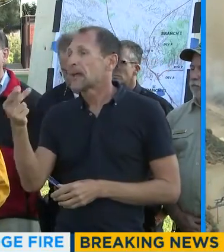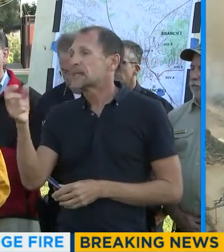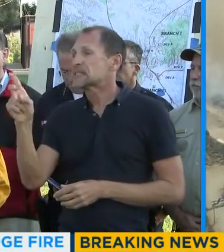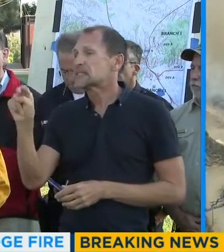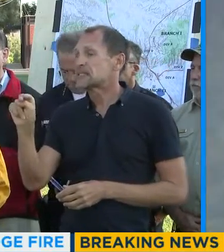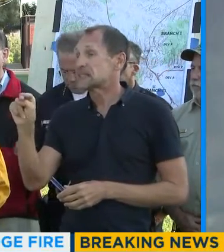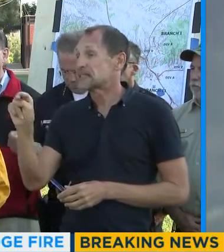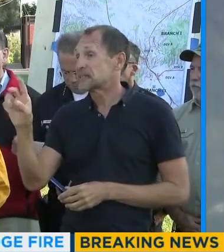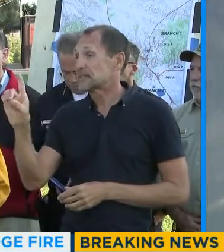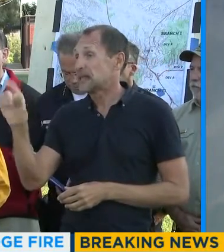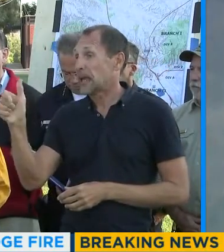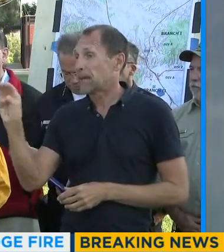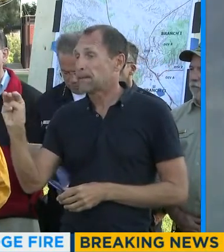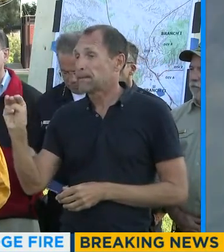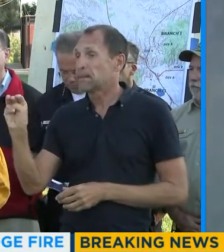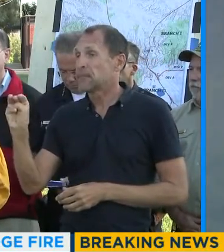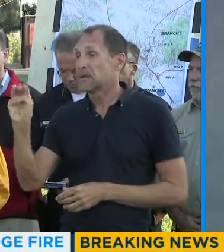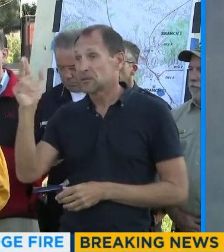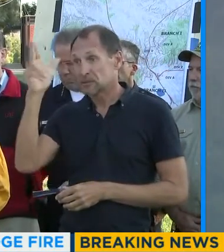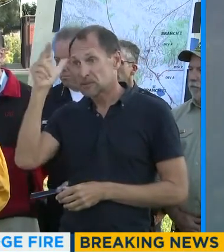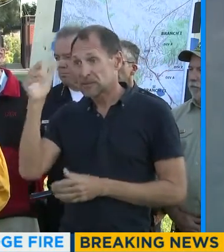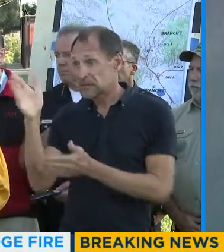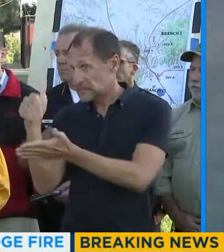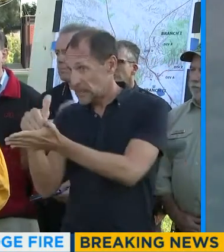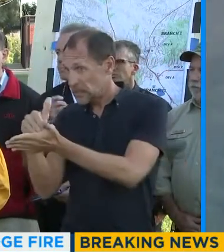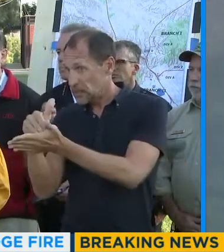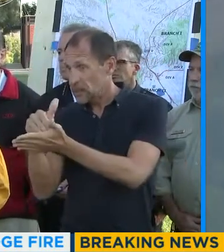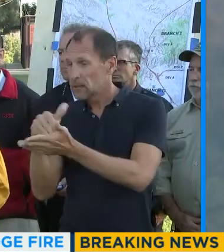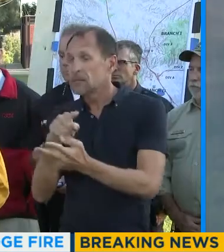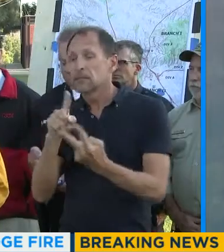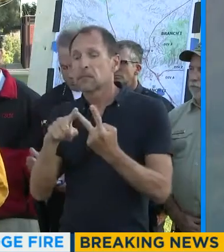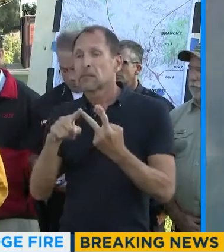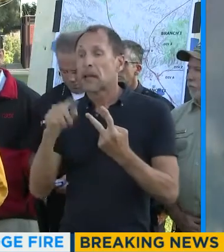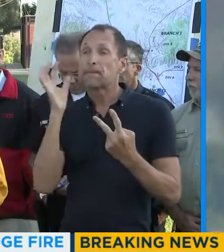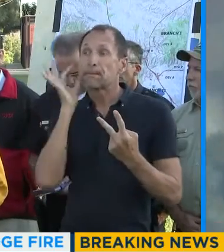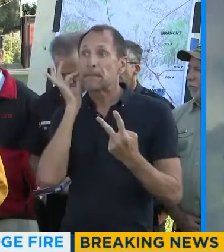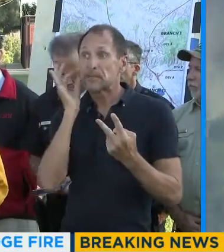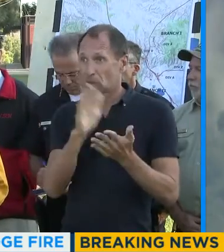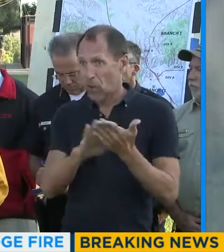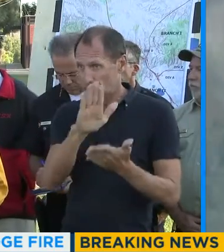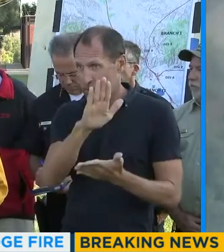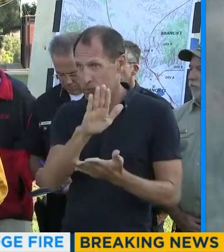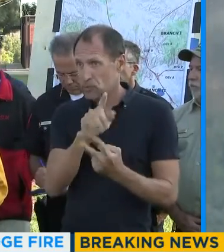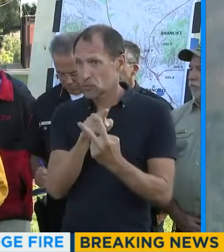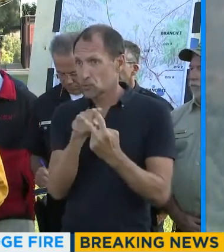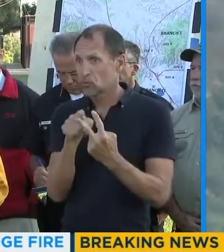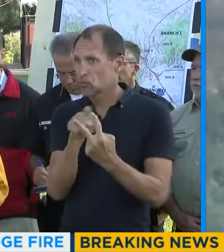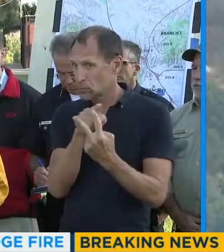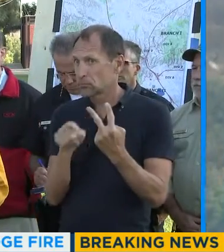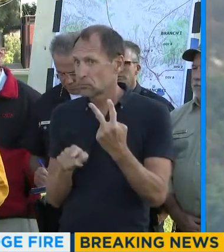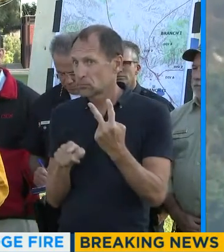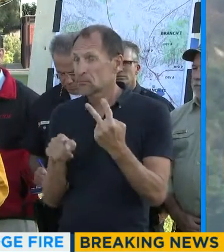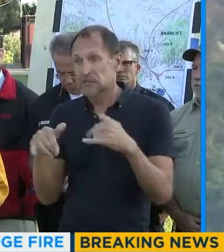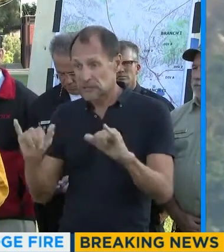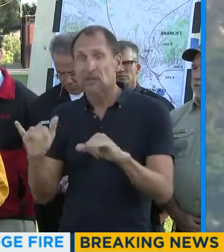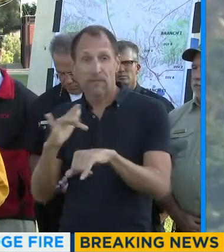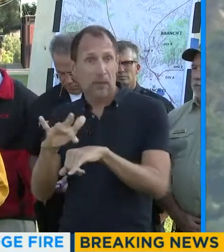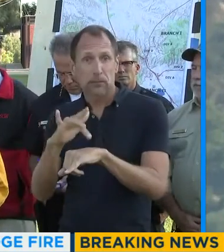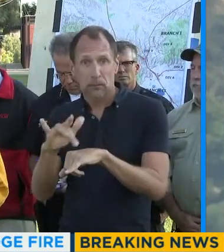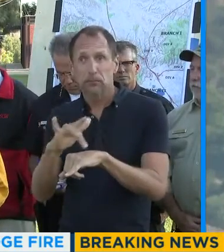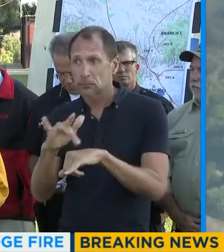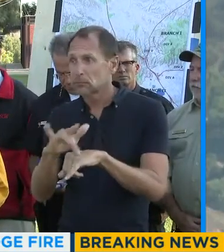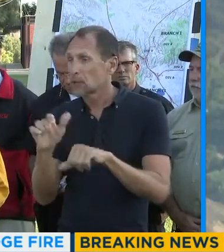Dam Equestrian Center, also at Pierce College. So we do have those facilities still remain available for your